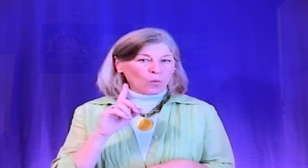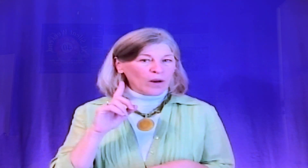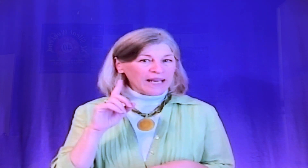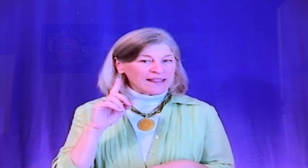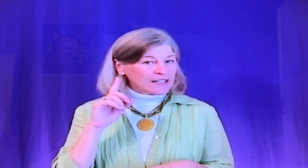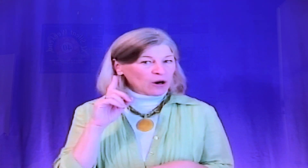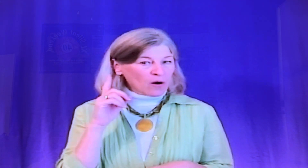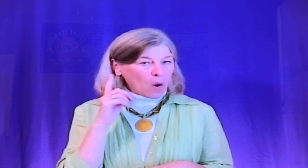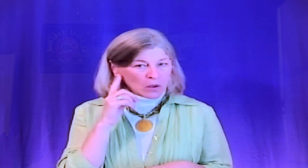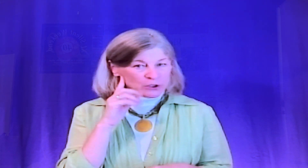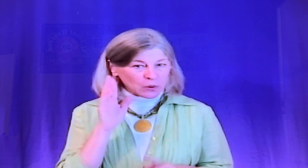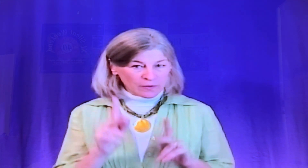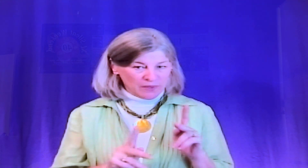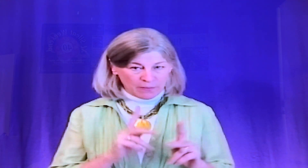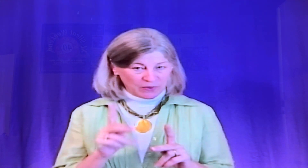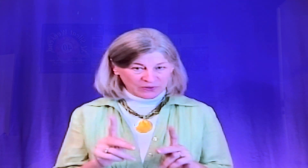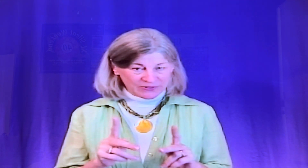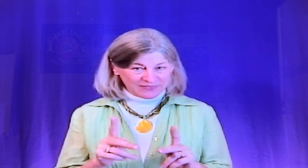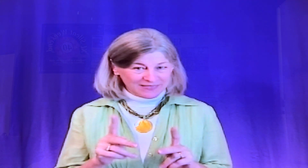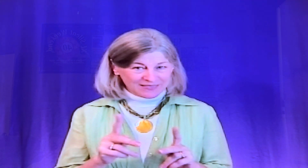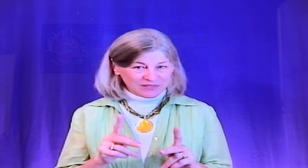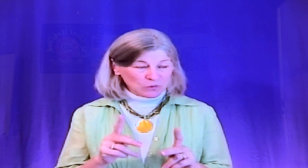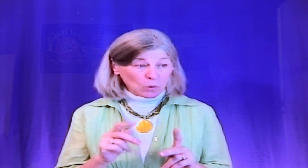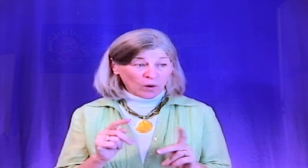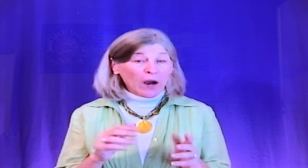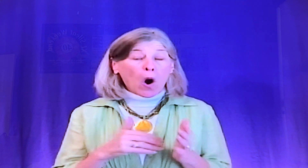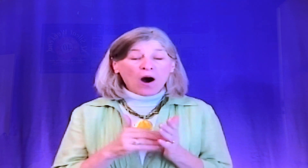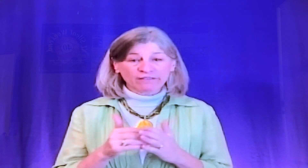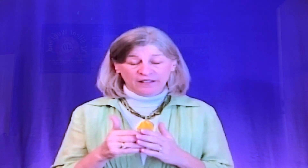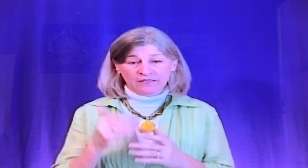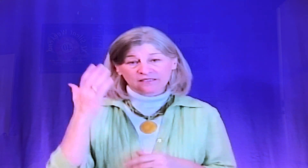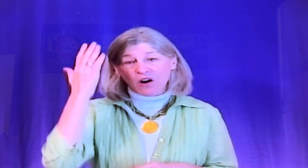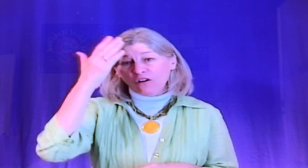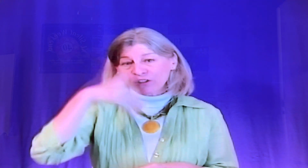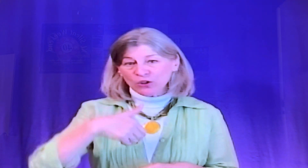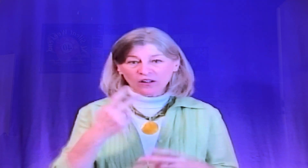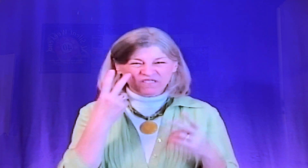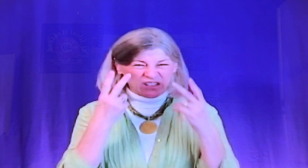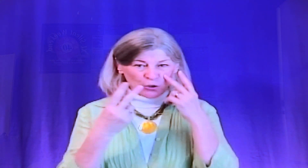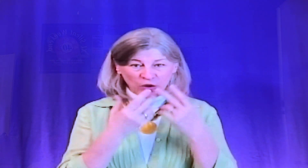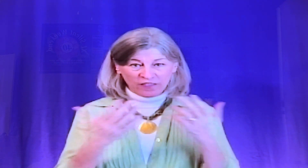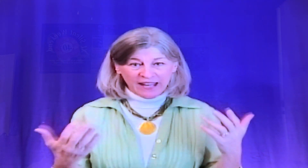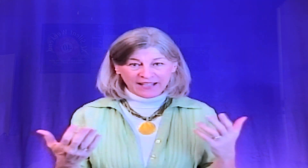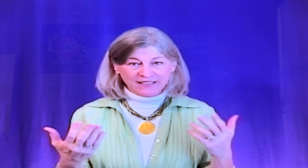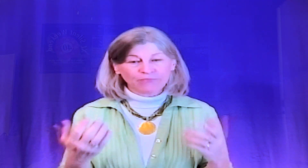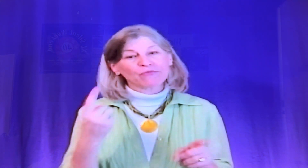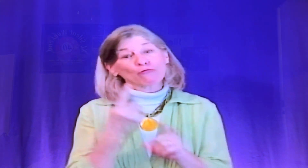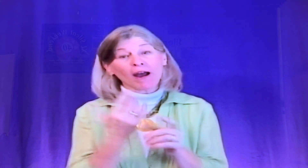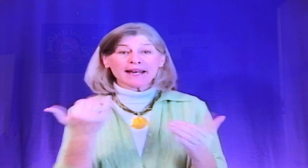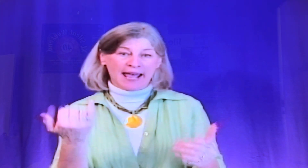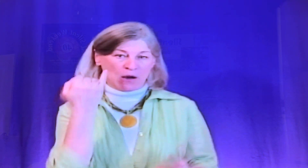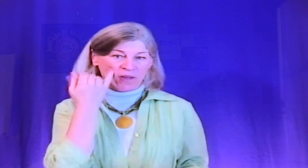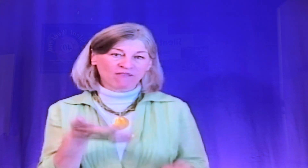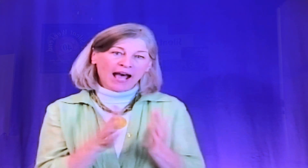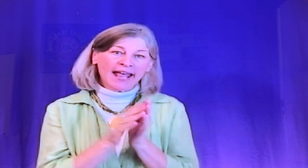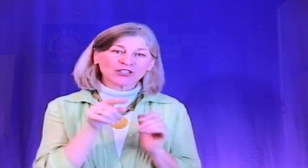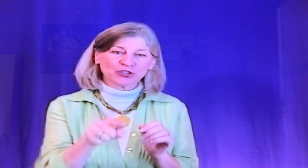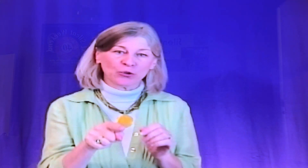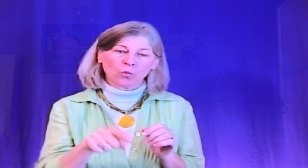We that are auditory people, we often overlook visual things. Right now, if I asked you,